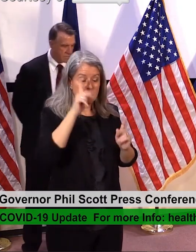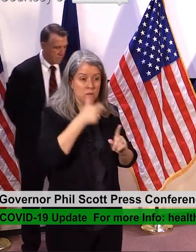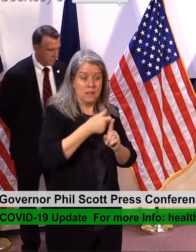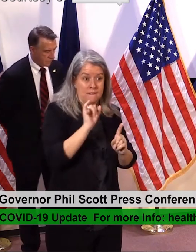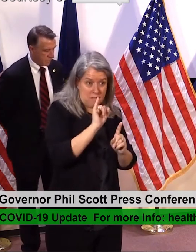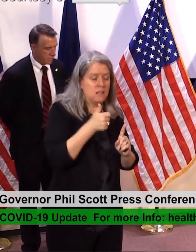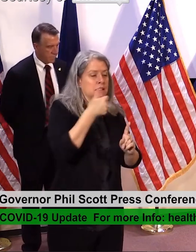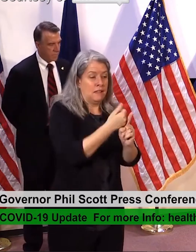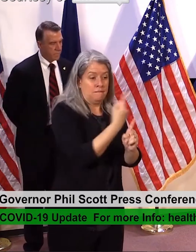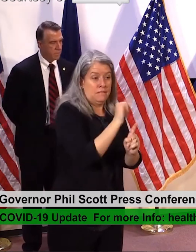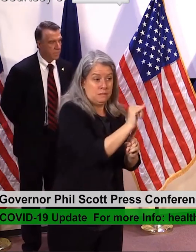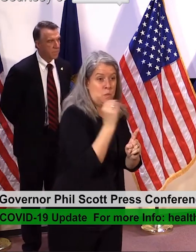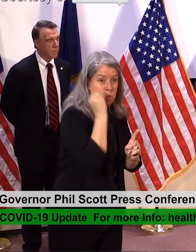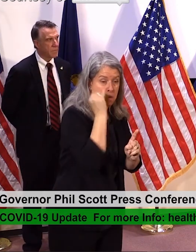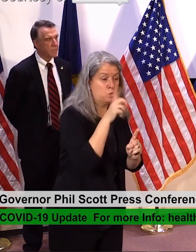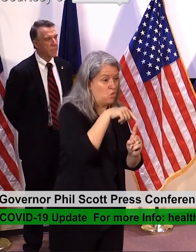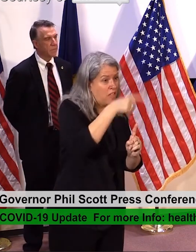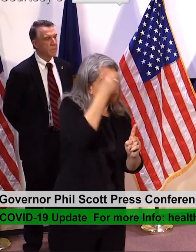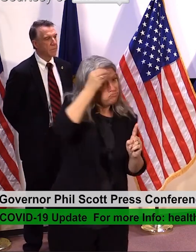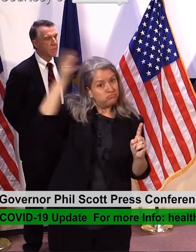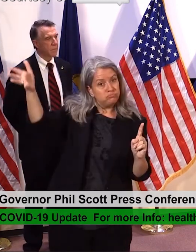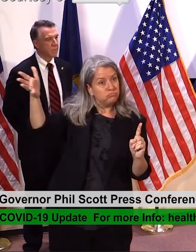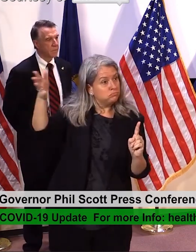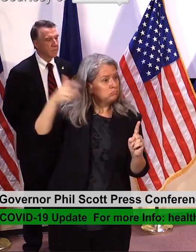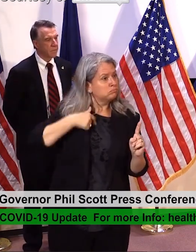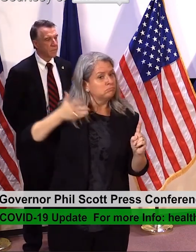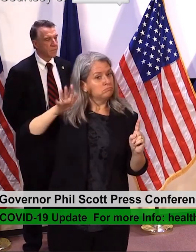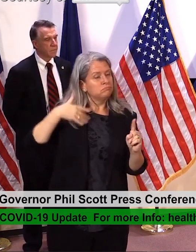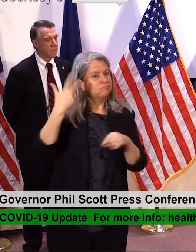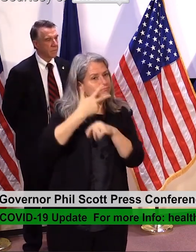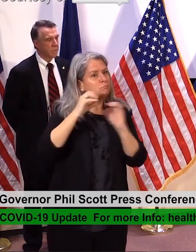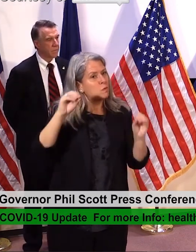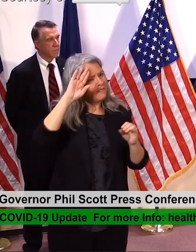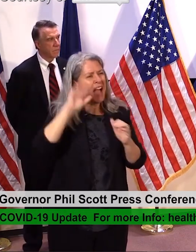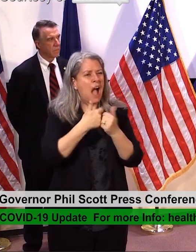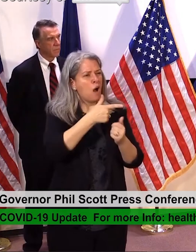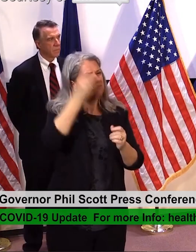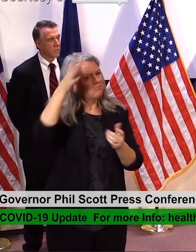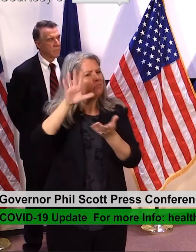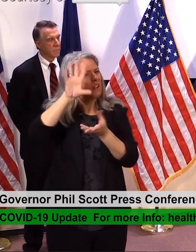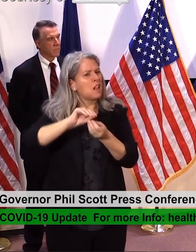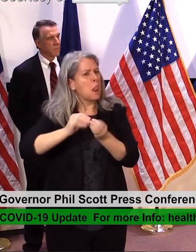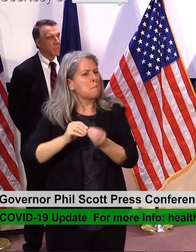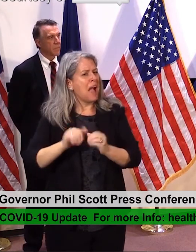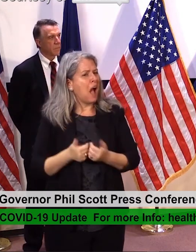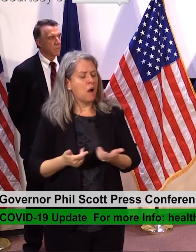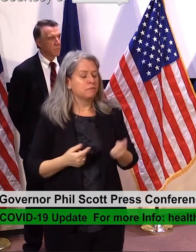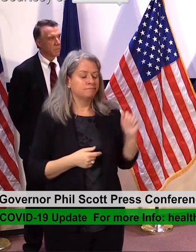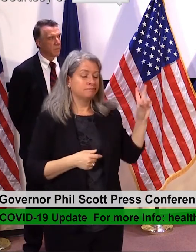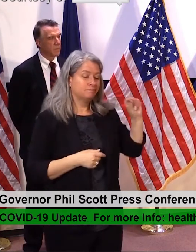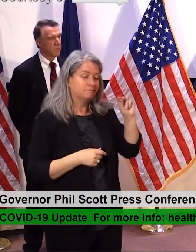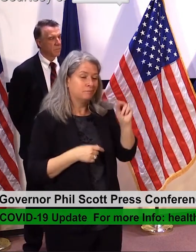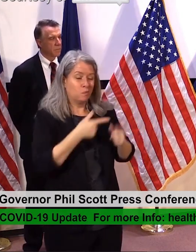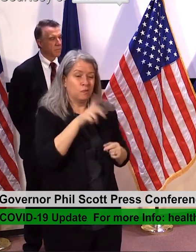are self-isolating, are they reporting in that they have been 3 days without symptoms? Not to my